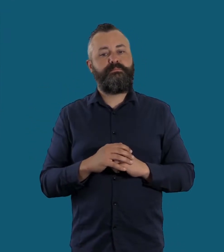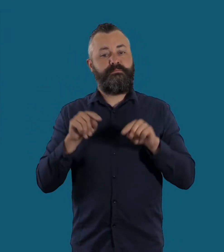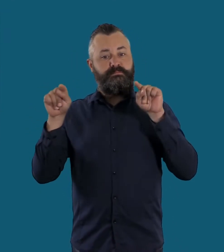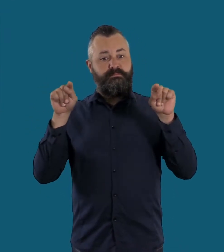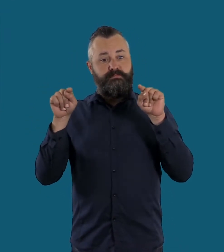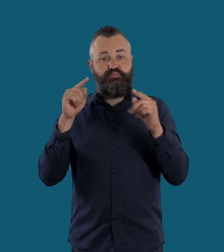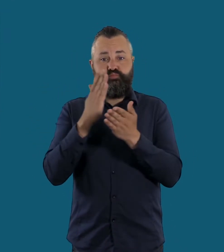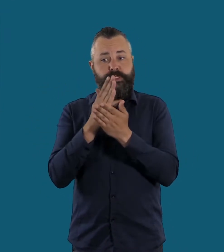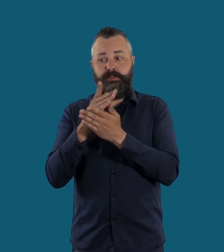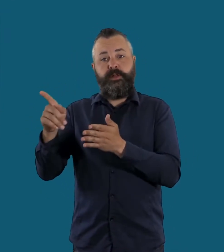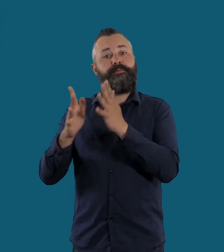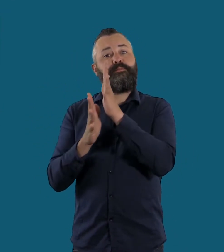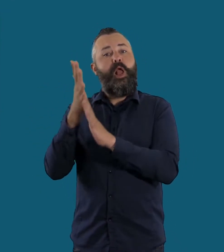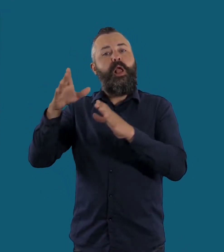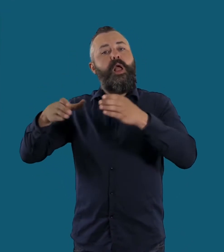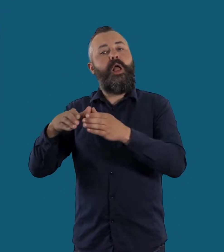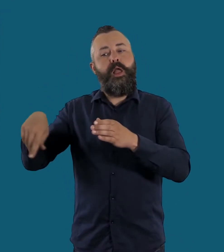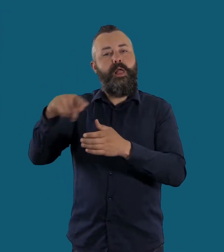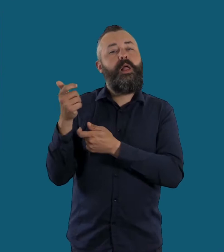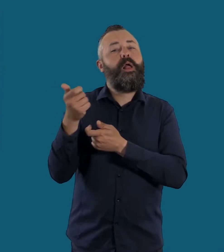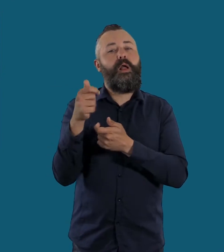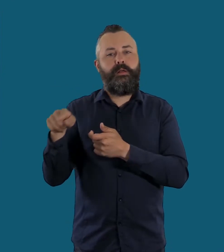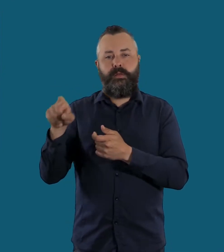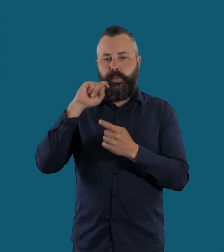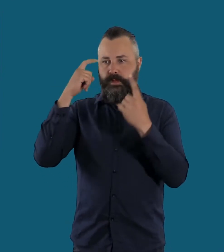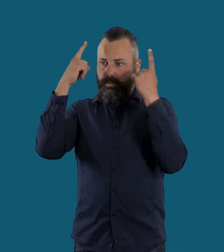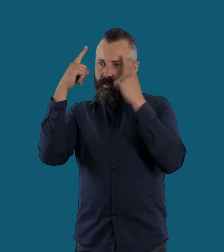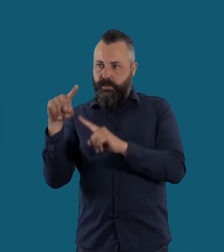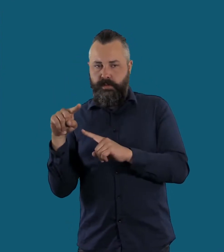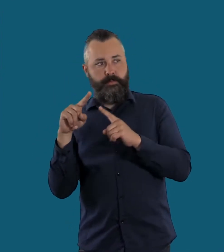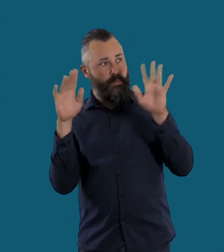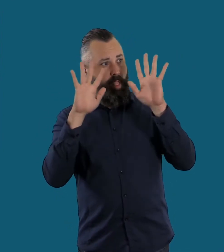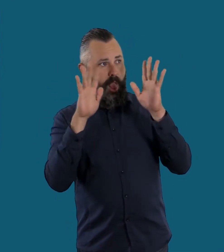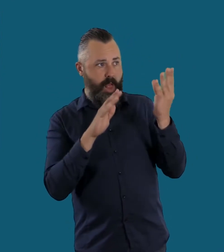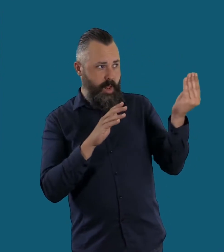Based on this information and other factors, the Regional Fire Agency determines the fire danger rating.